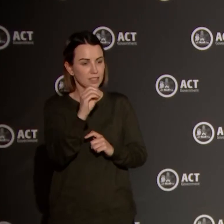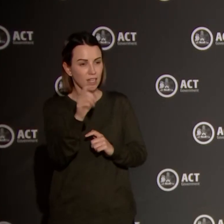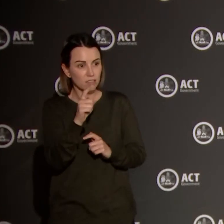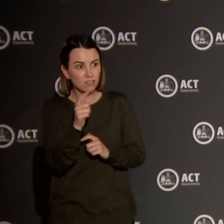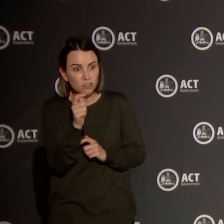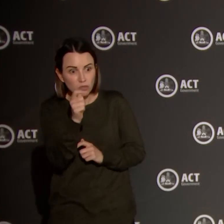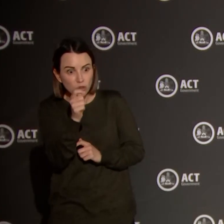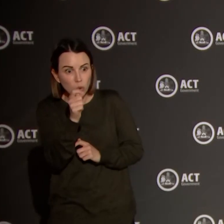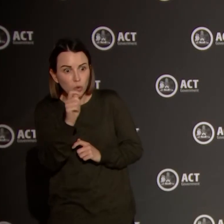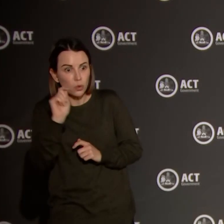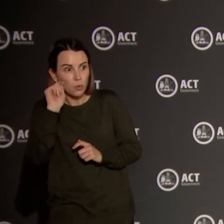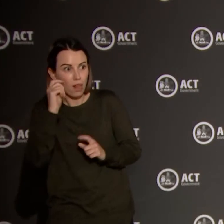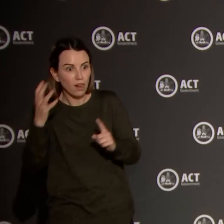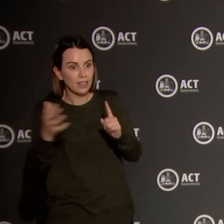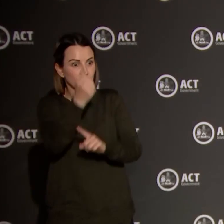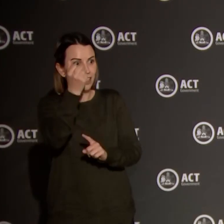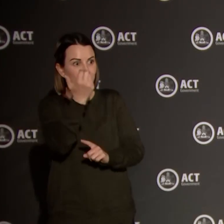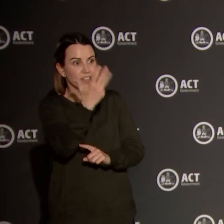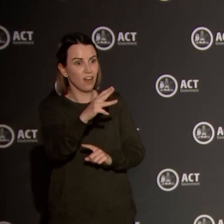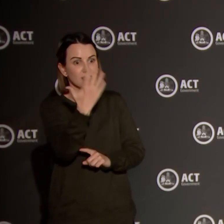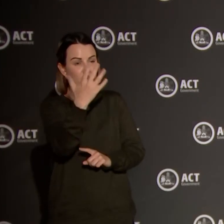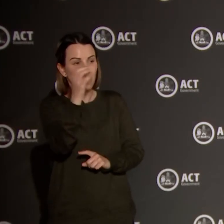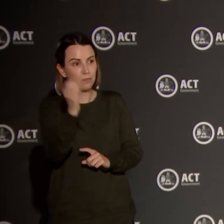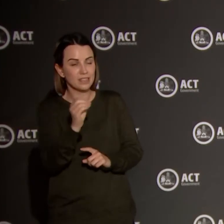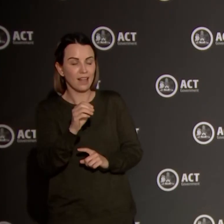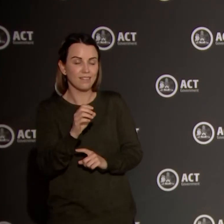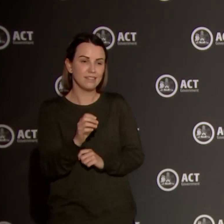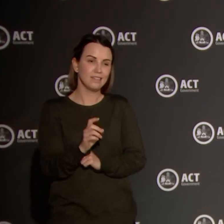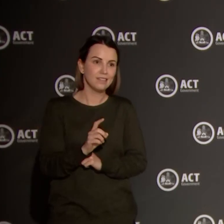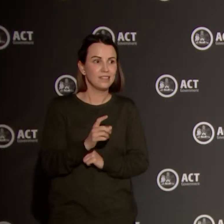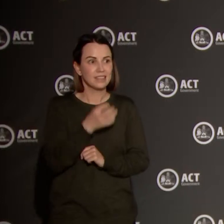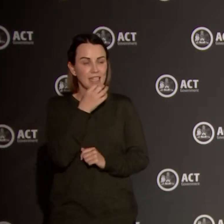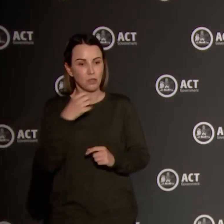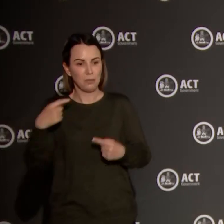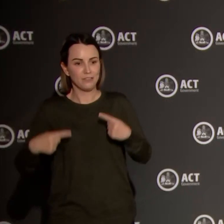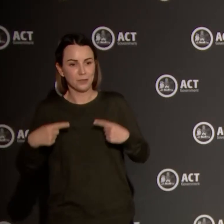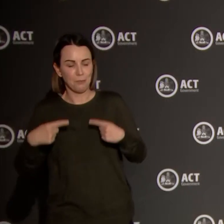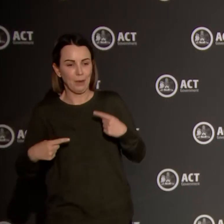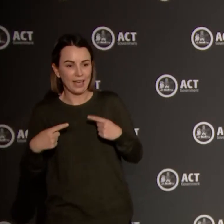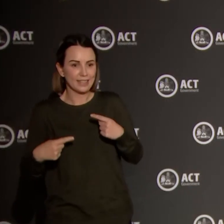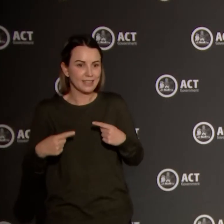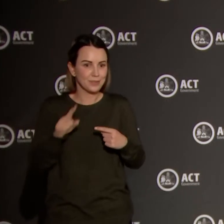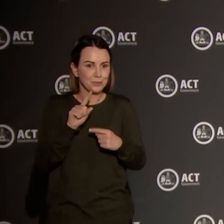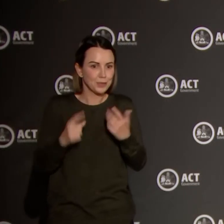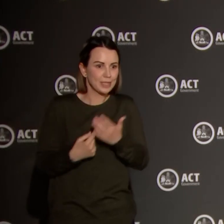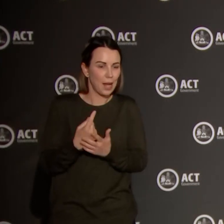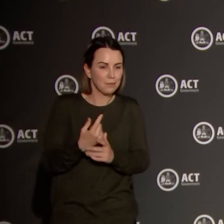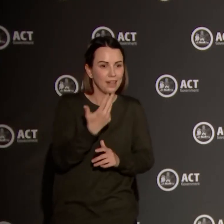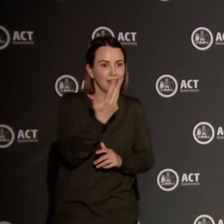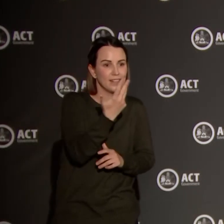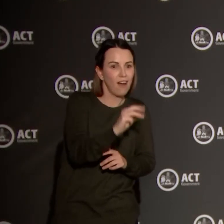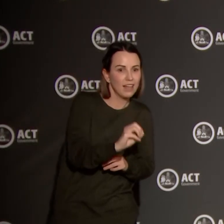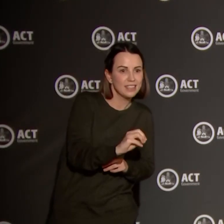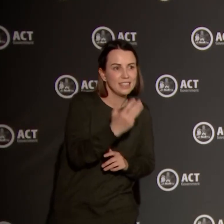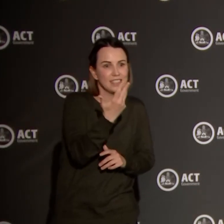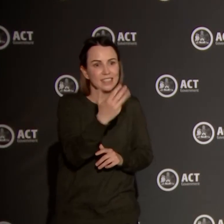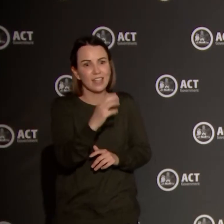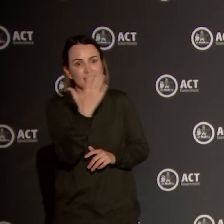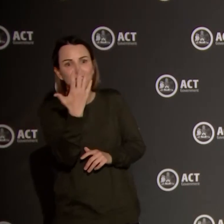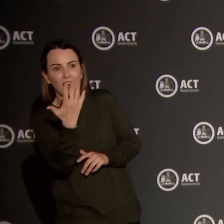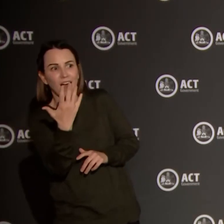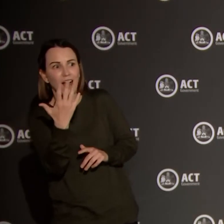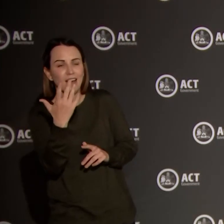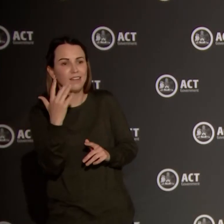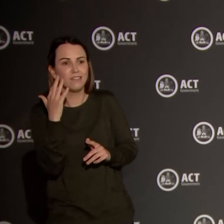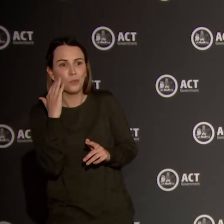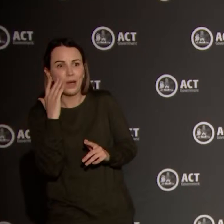soon? Look, I think there's been a bit of debate internally about 90, 95, where would we get